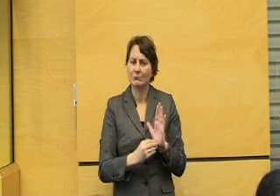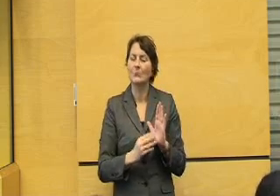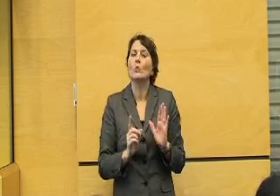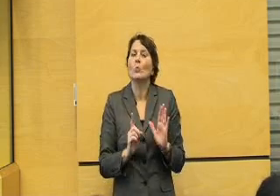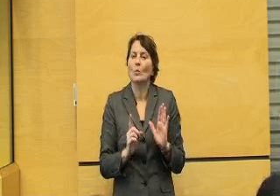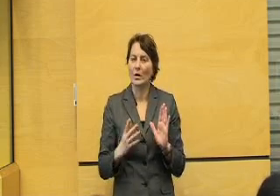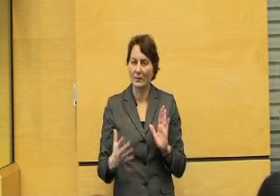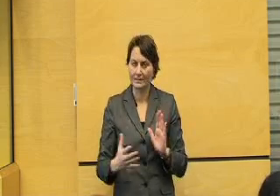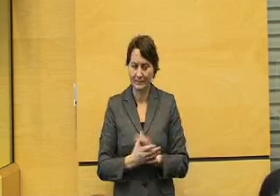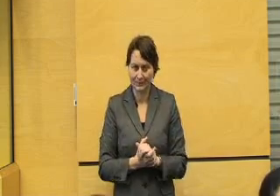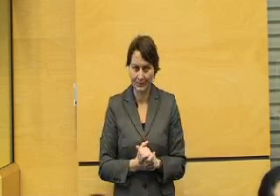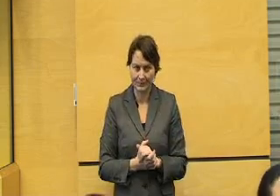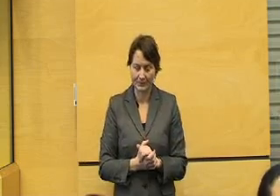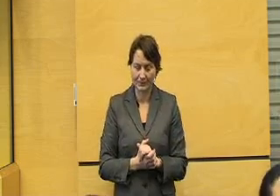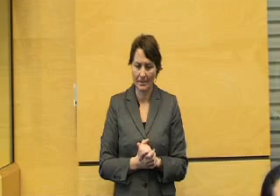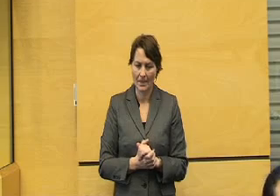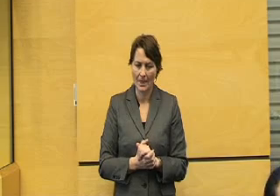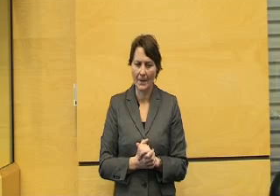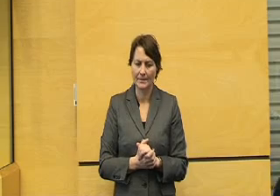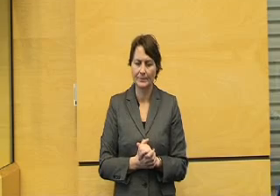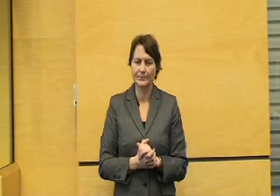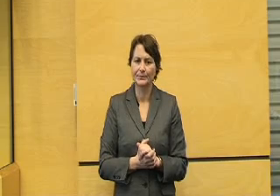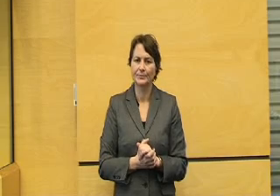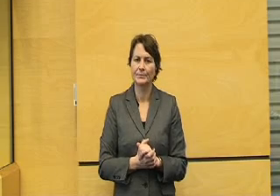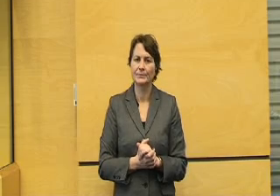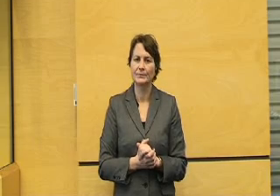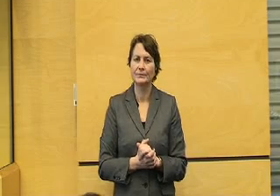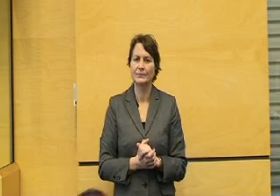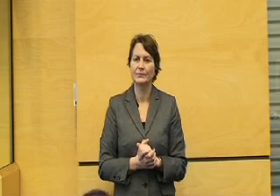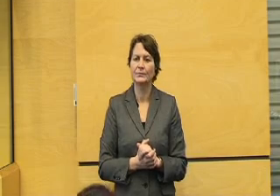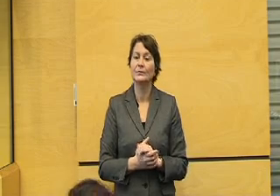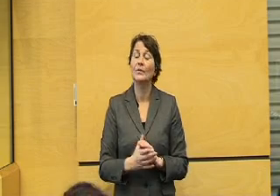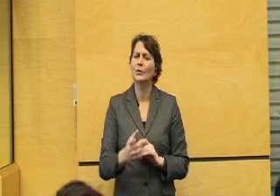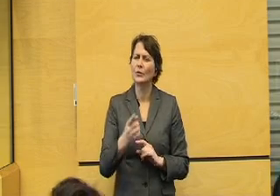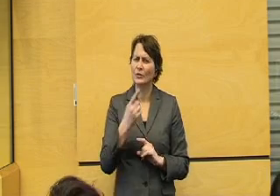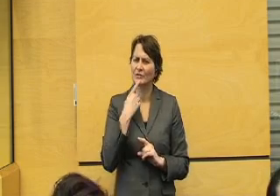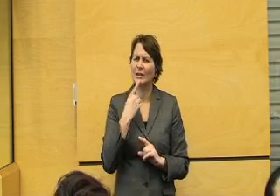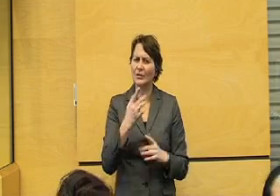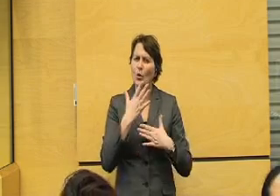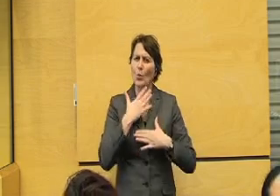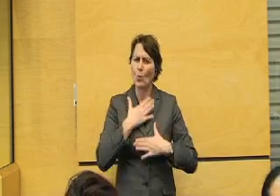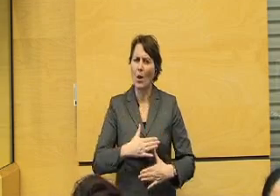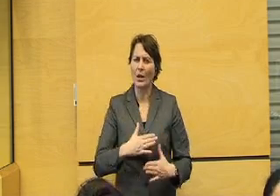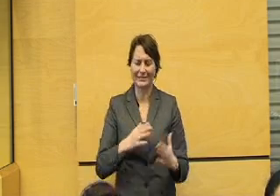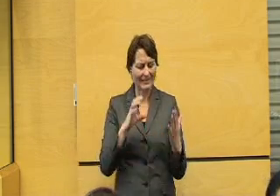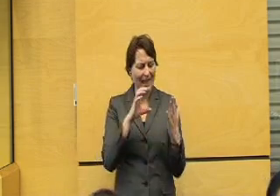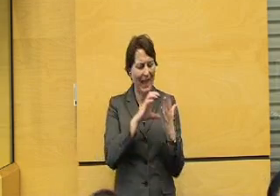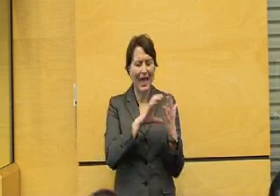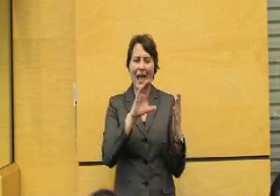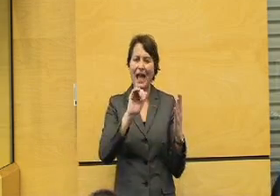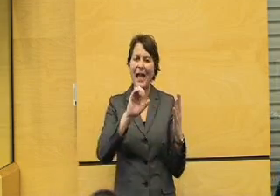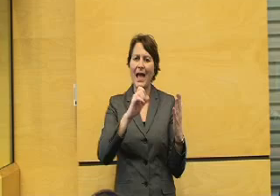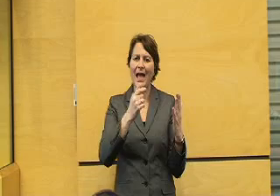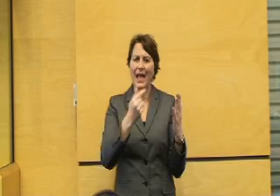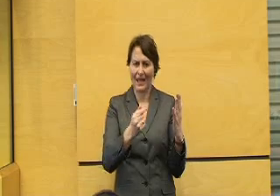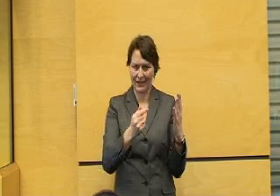You spoke about a reform of the Empowerment of Persons with Disability Act.